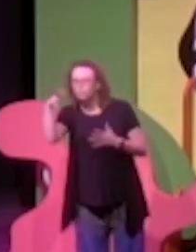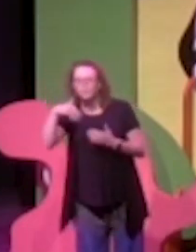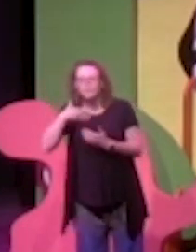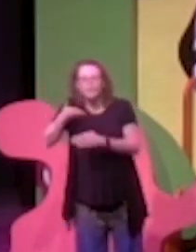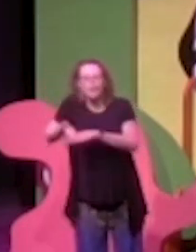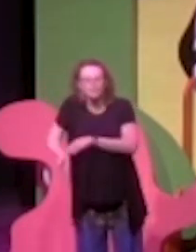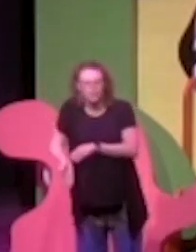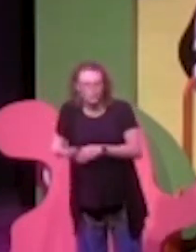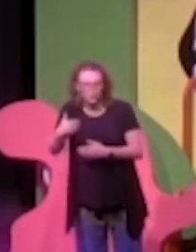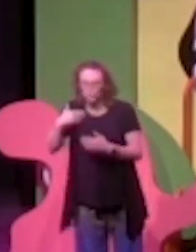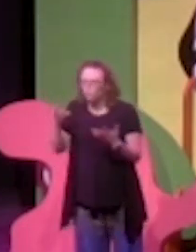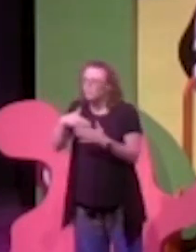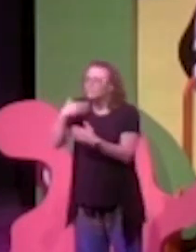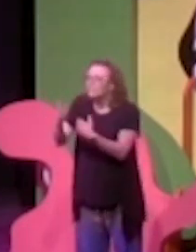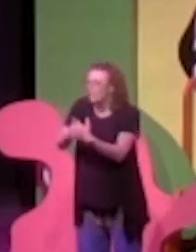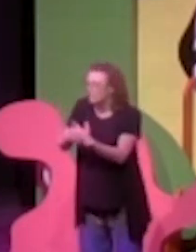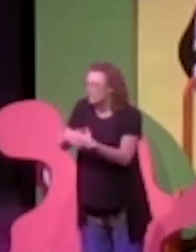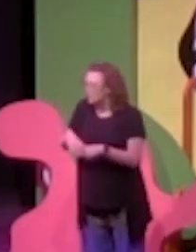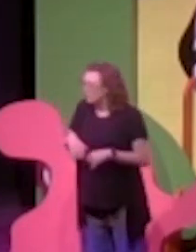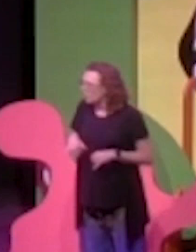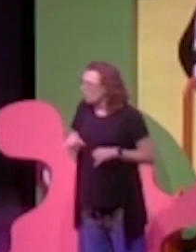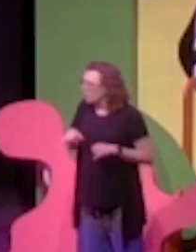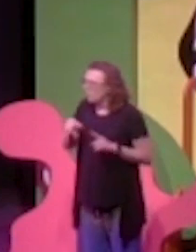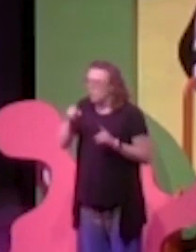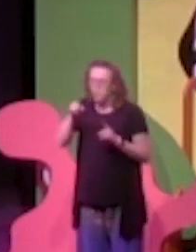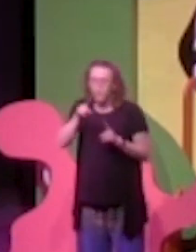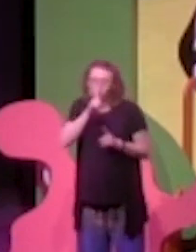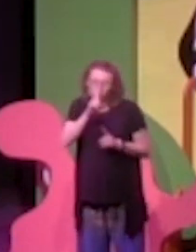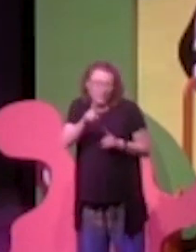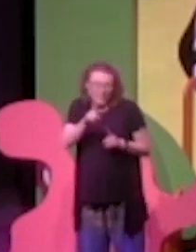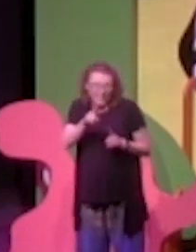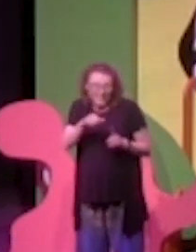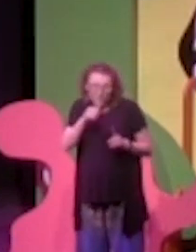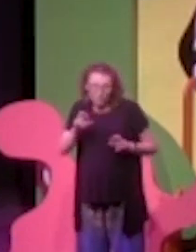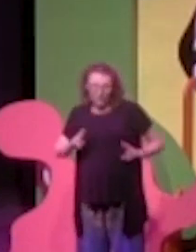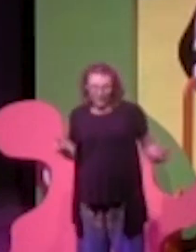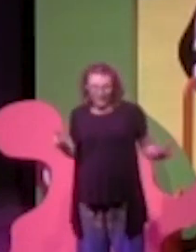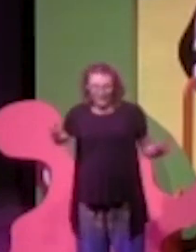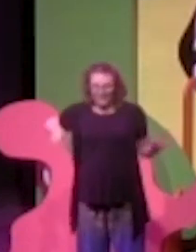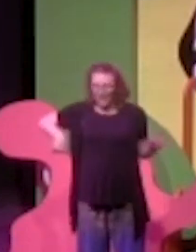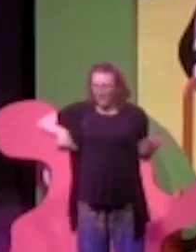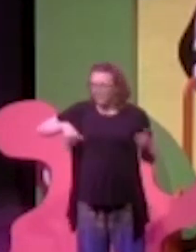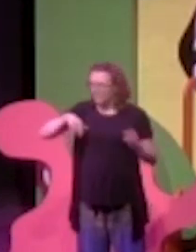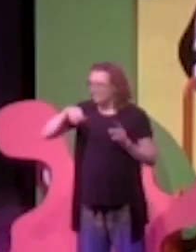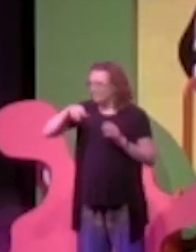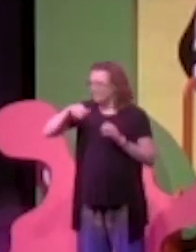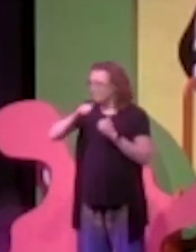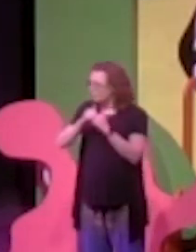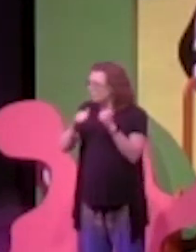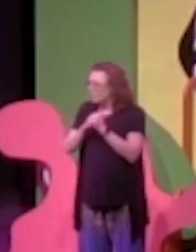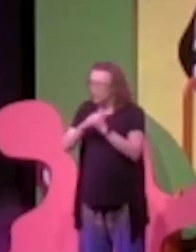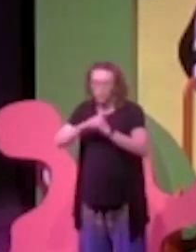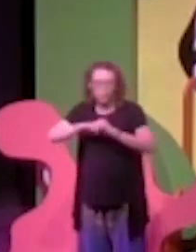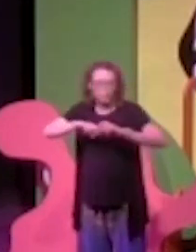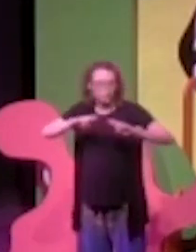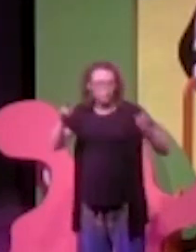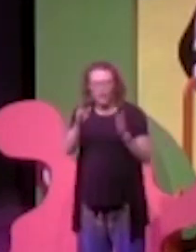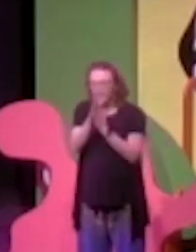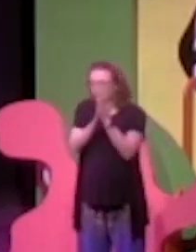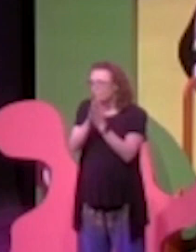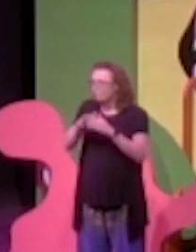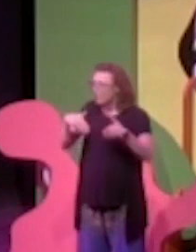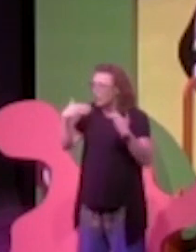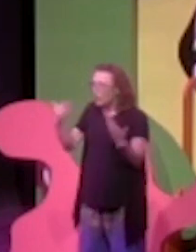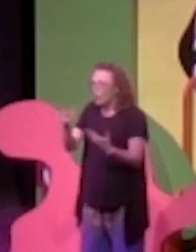work, do something. And you actually are not ready. And you actually don't have the infrastructure in your little organization to